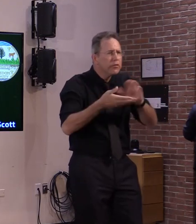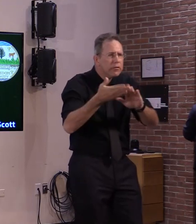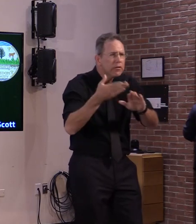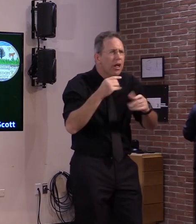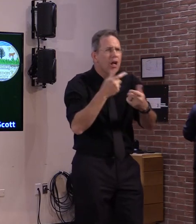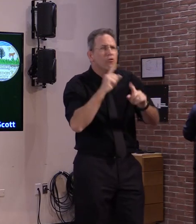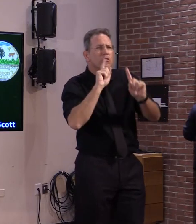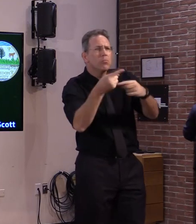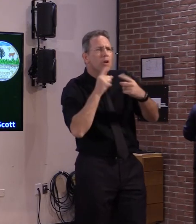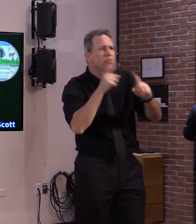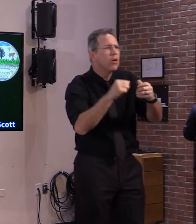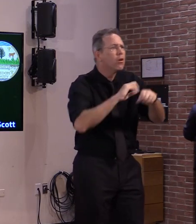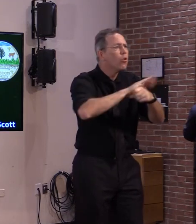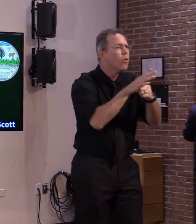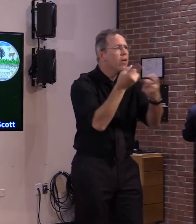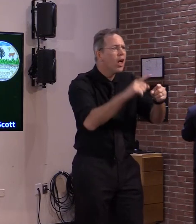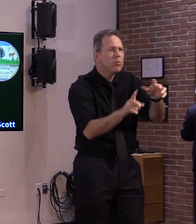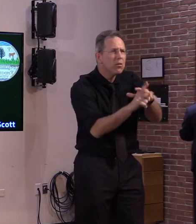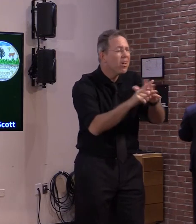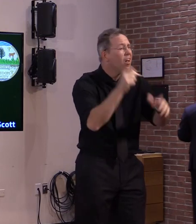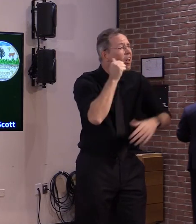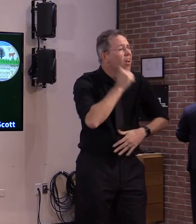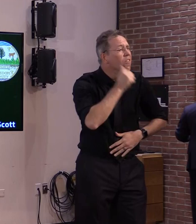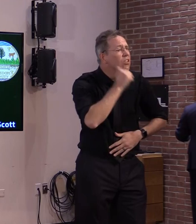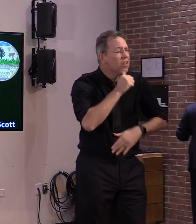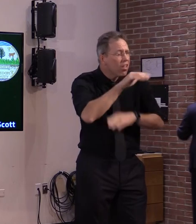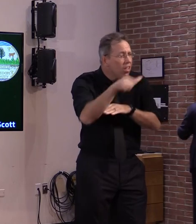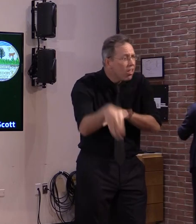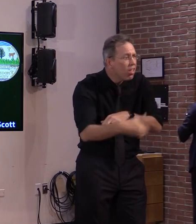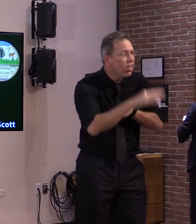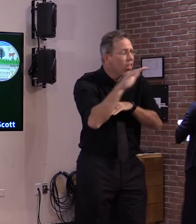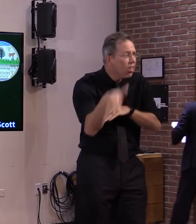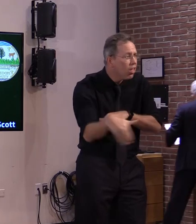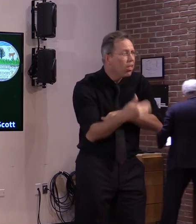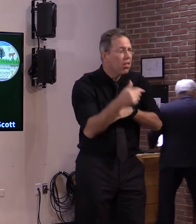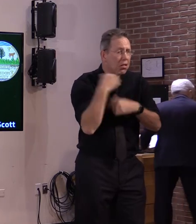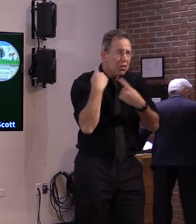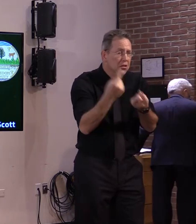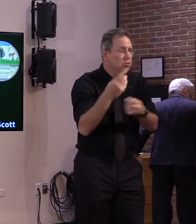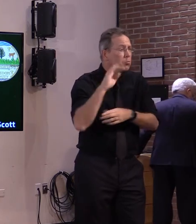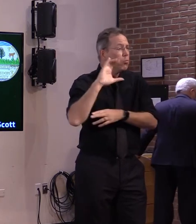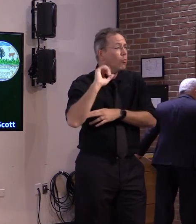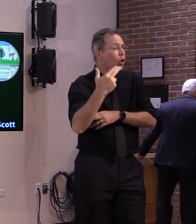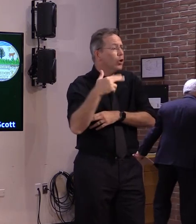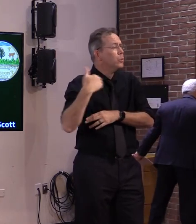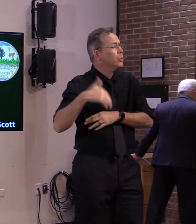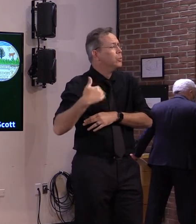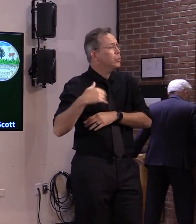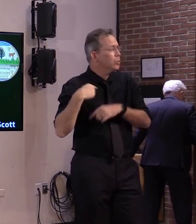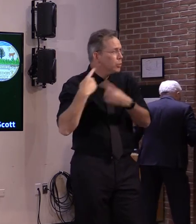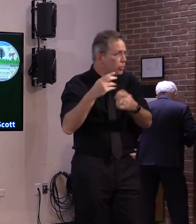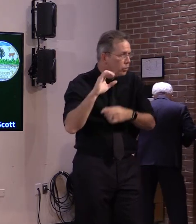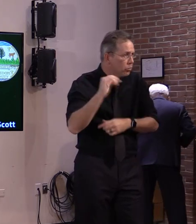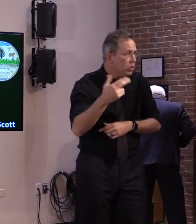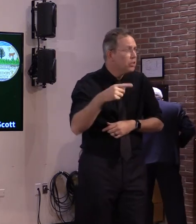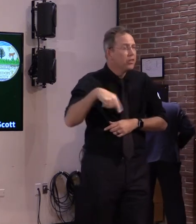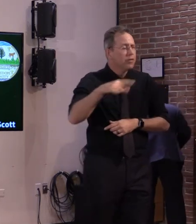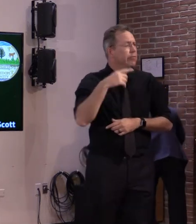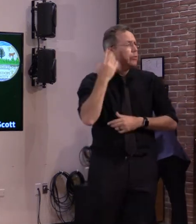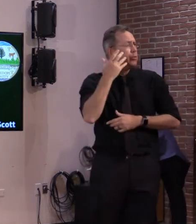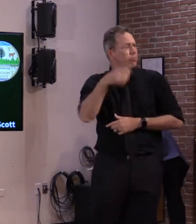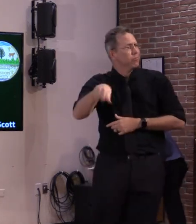single day since March. So I want to take a moment to recognize these unsung heroes who work incredibly